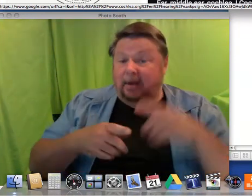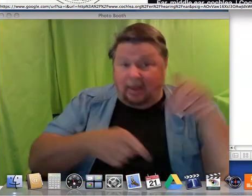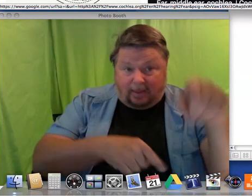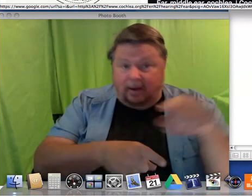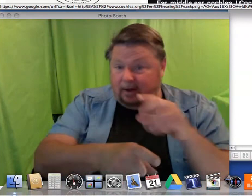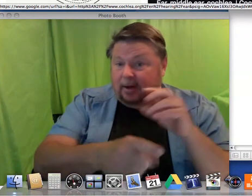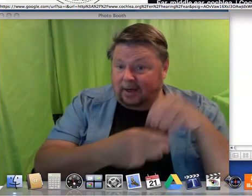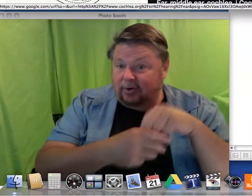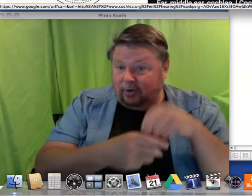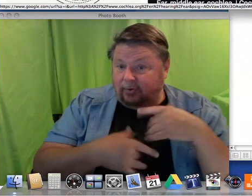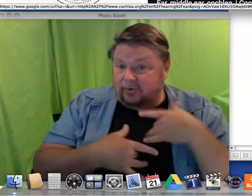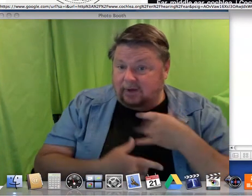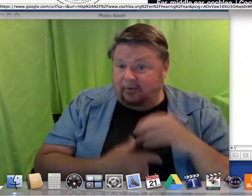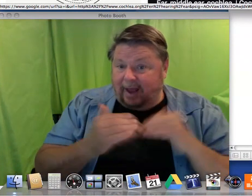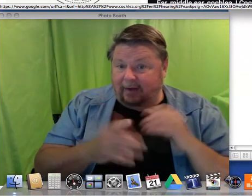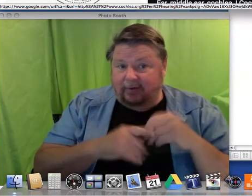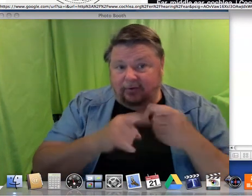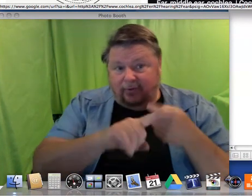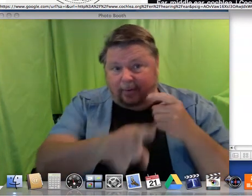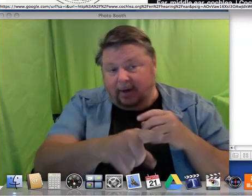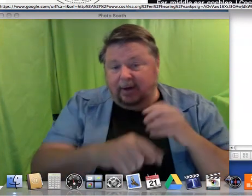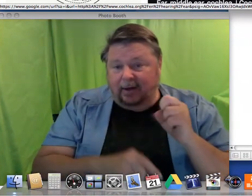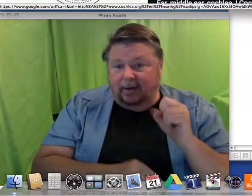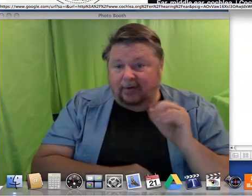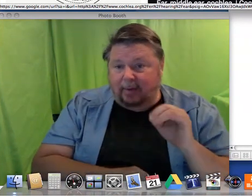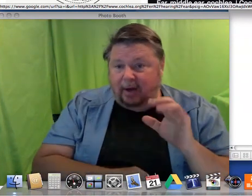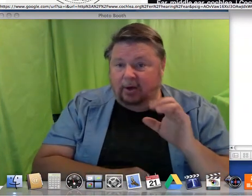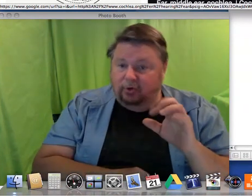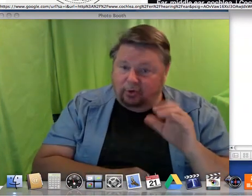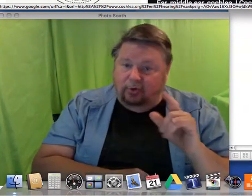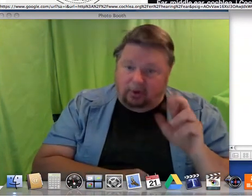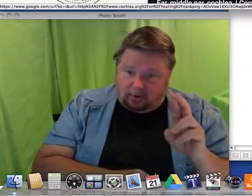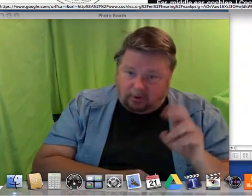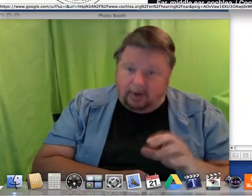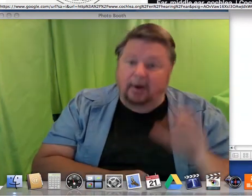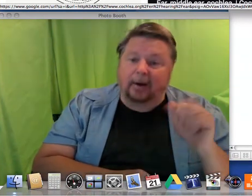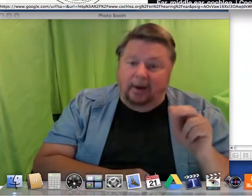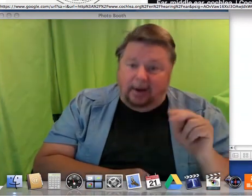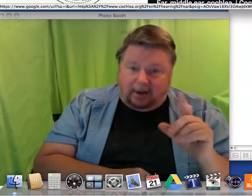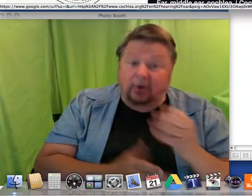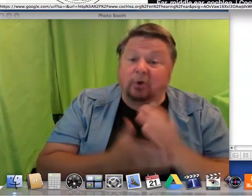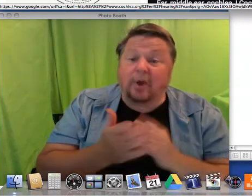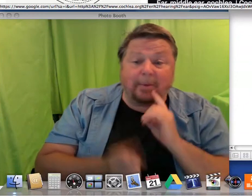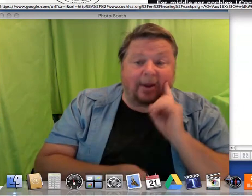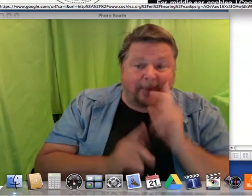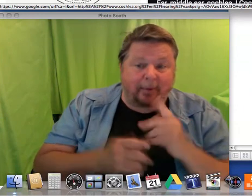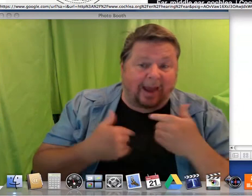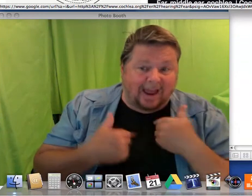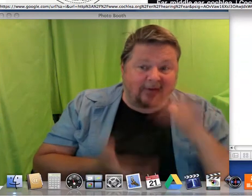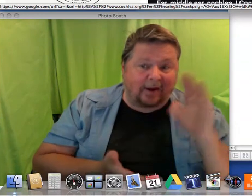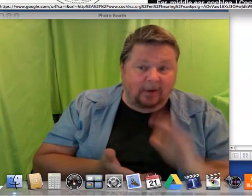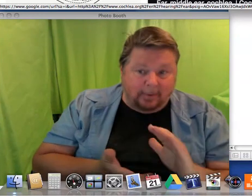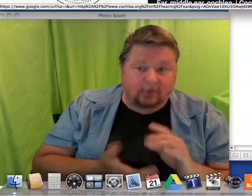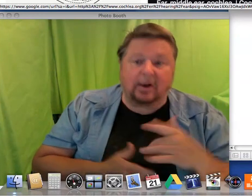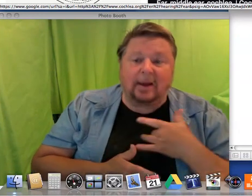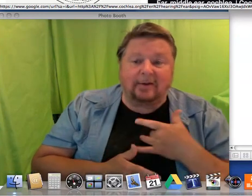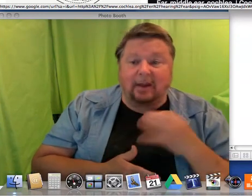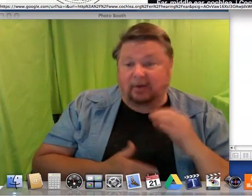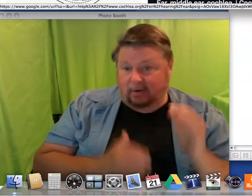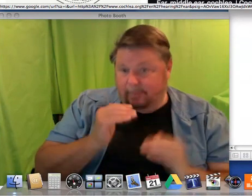then the internal sense of balance is from the semicircular canals. So some deaf people have a